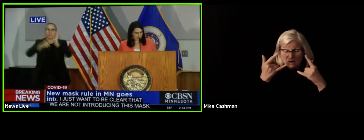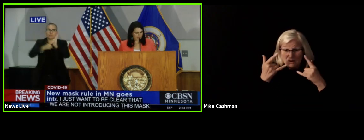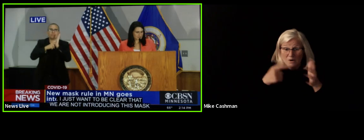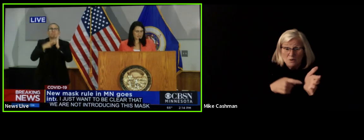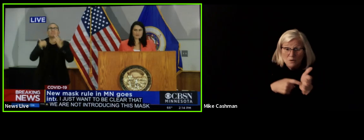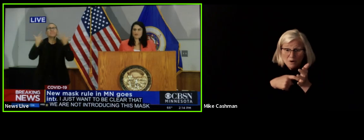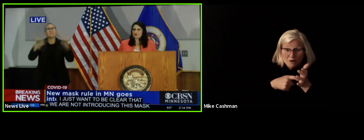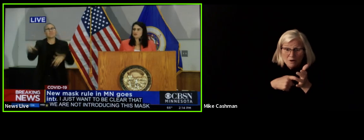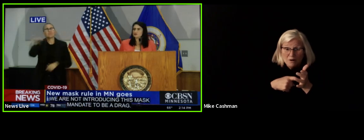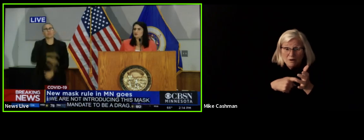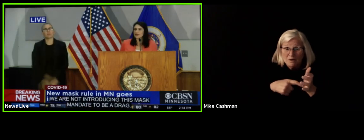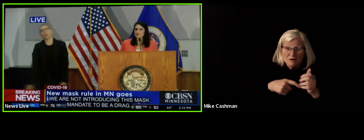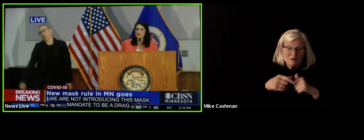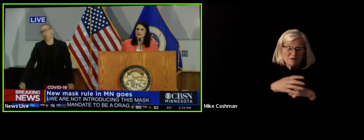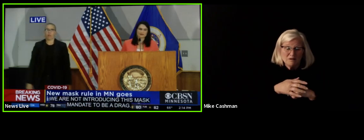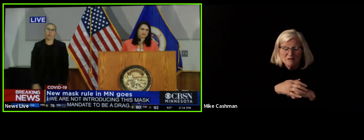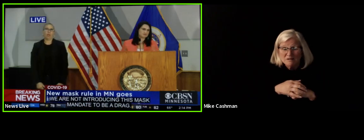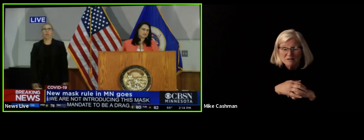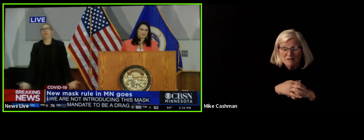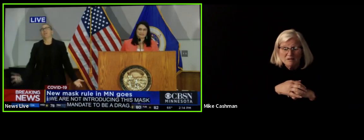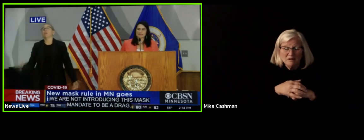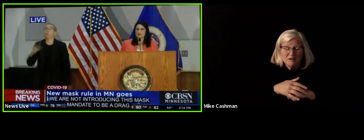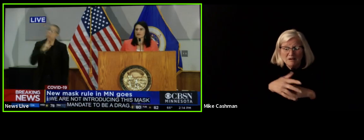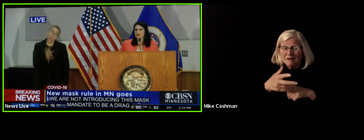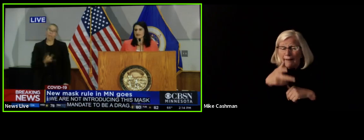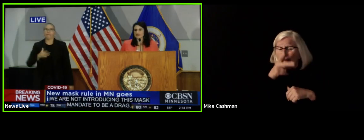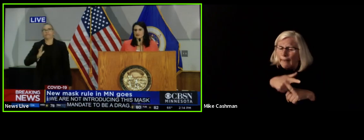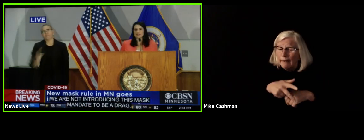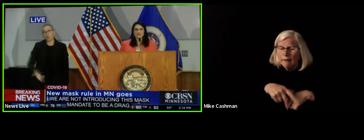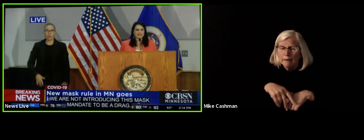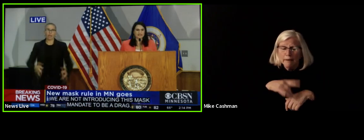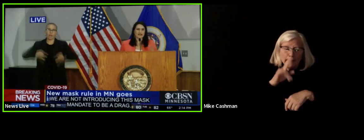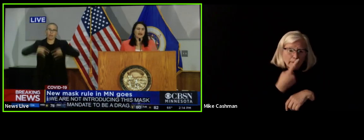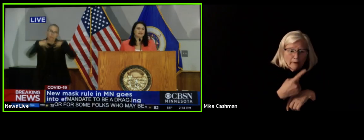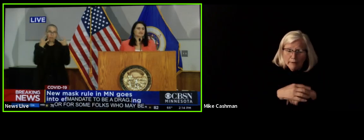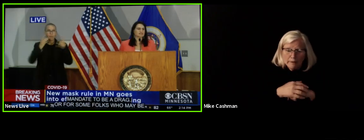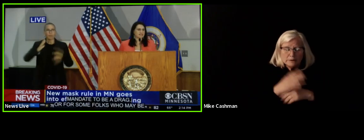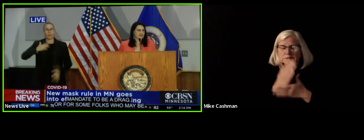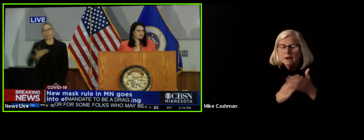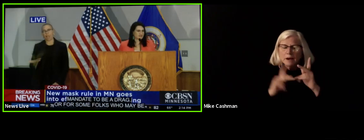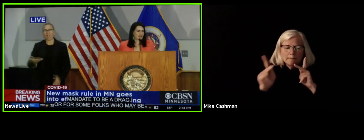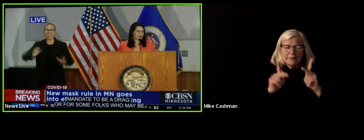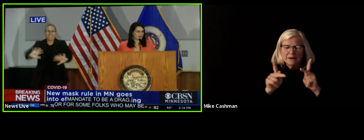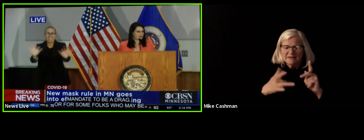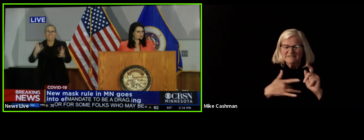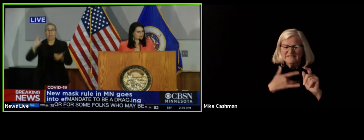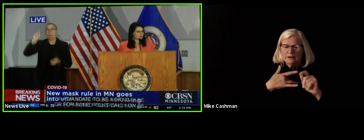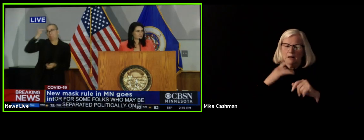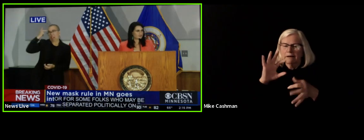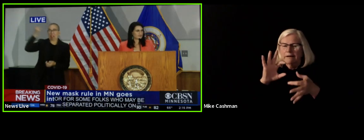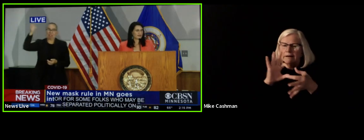Or for some folks who may be separated politically on different sides of the aisle.